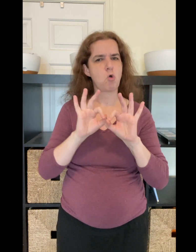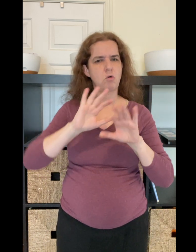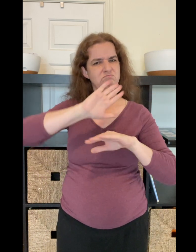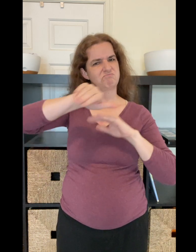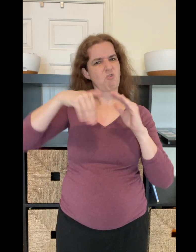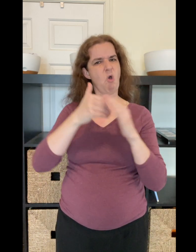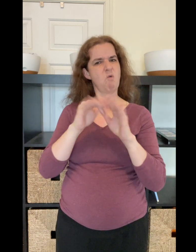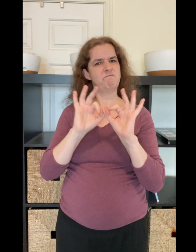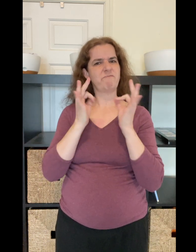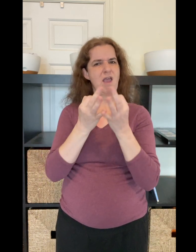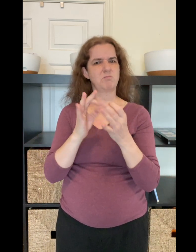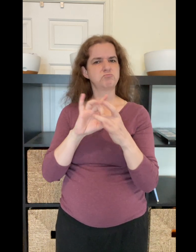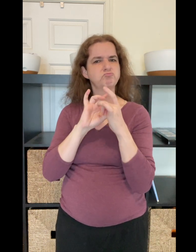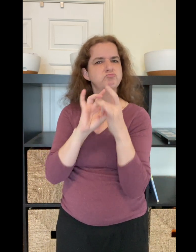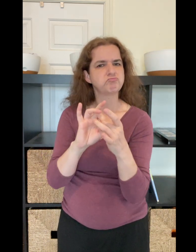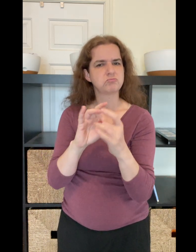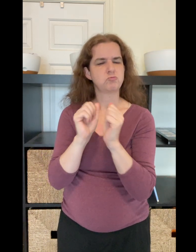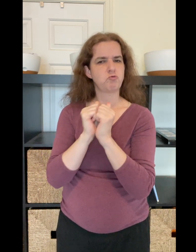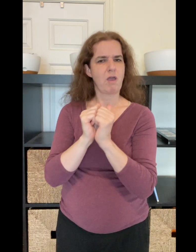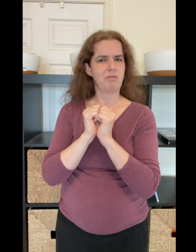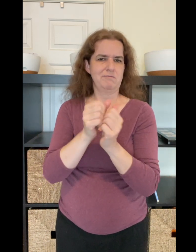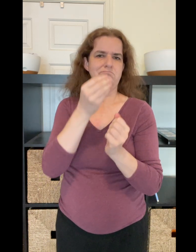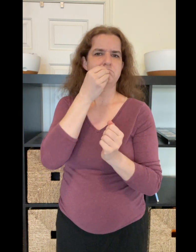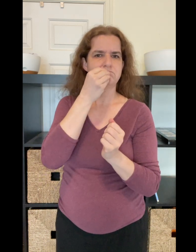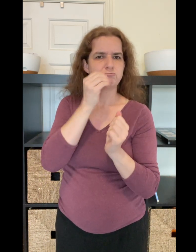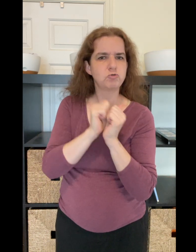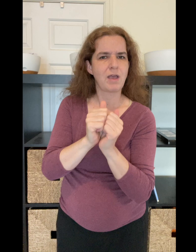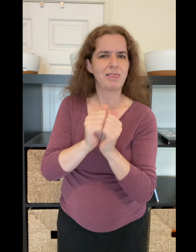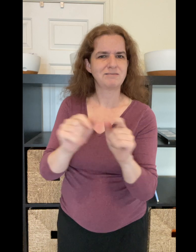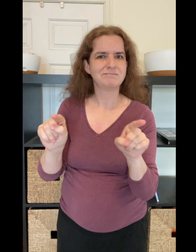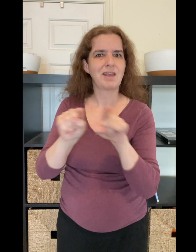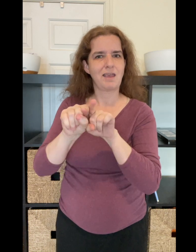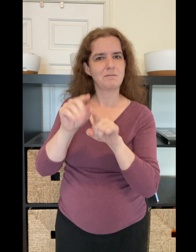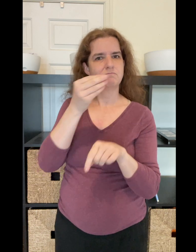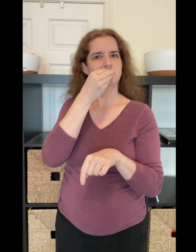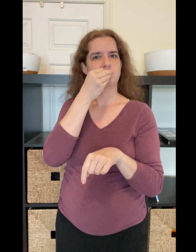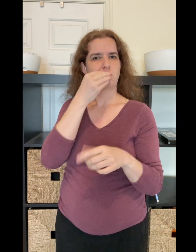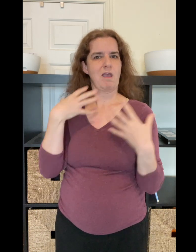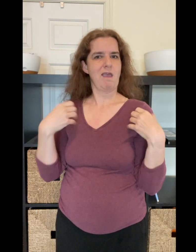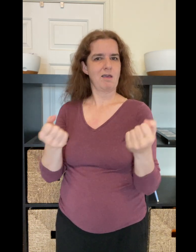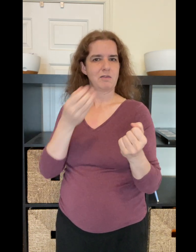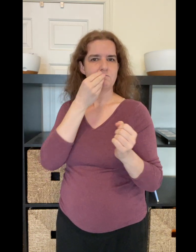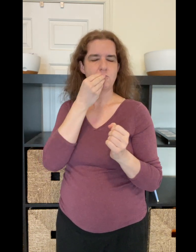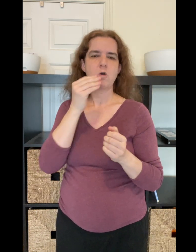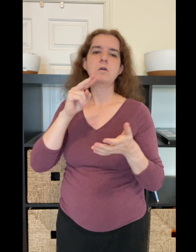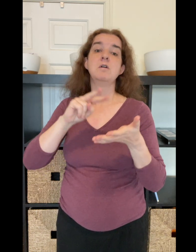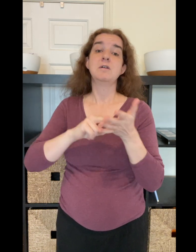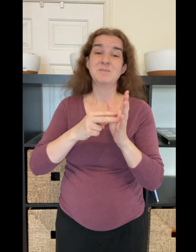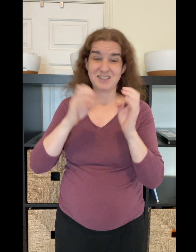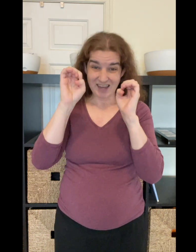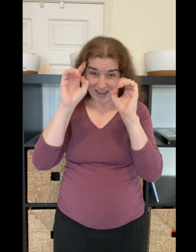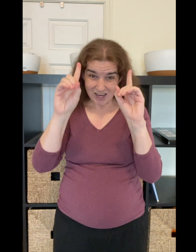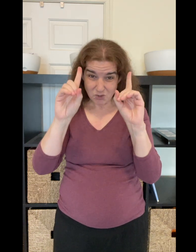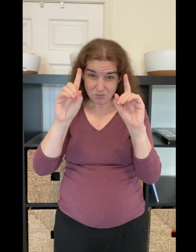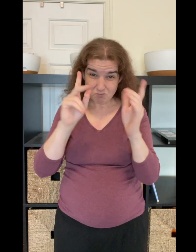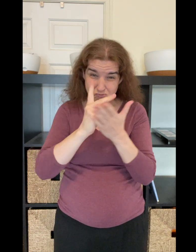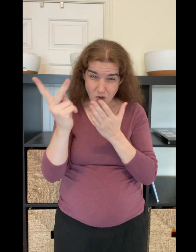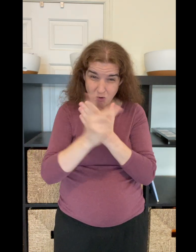to eat healthy. That means, it's going to be really tough. That whole family needs to eat together. They need to support each other in eating more